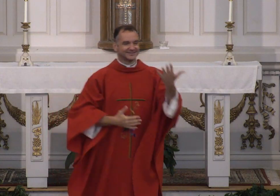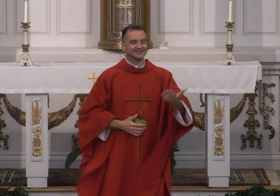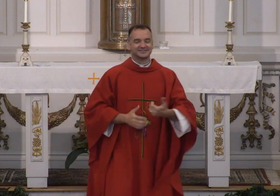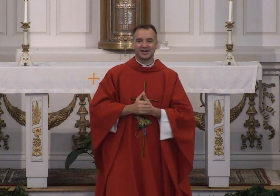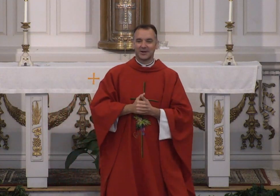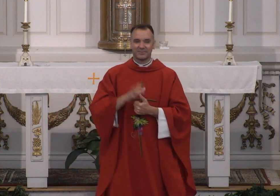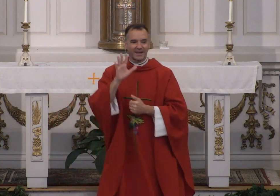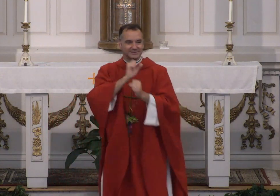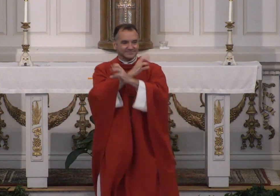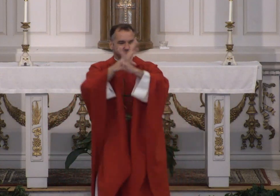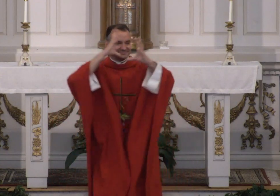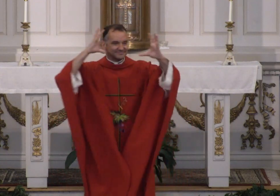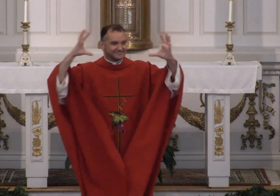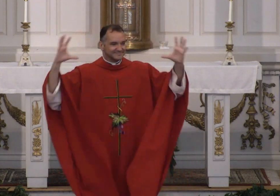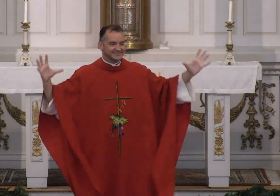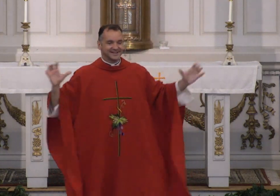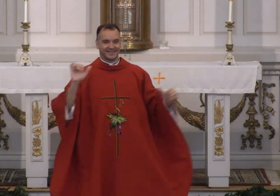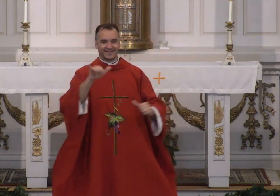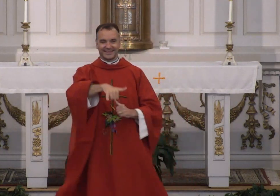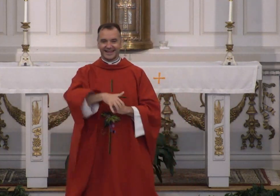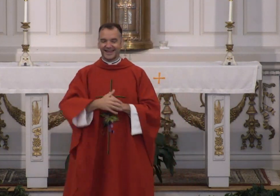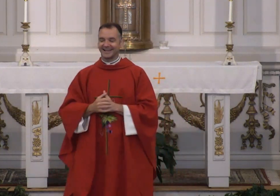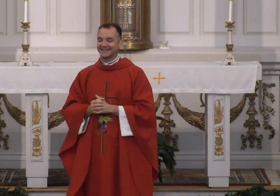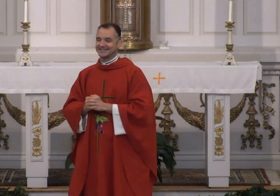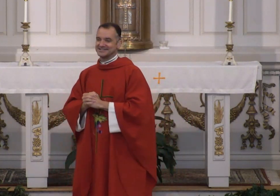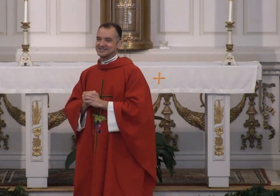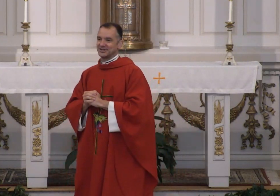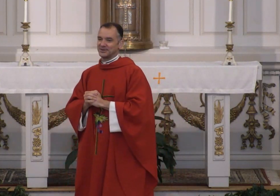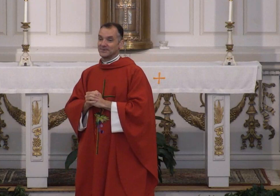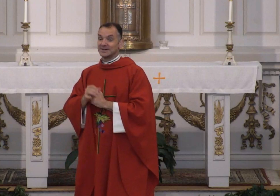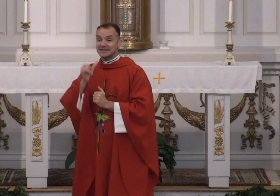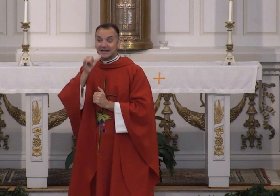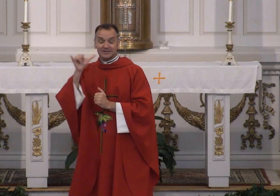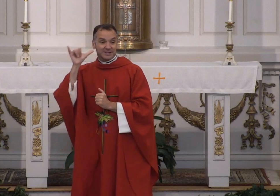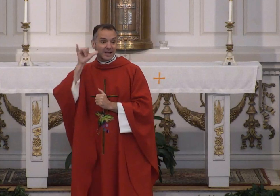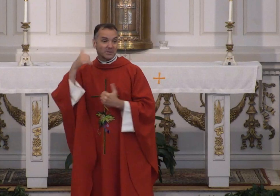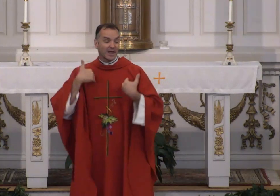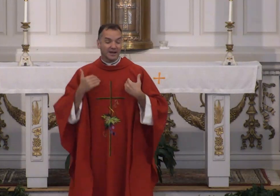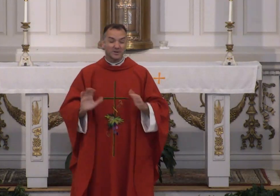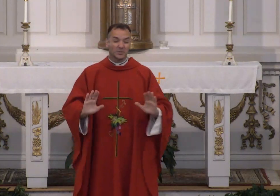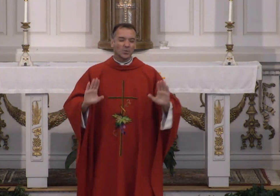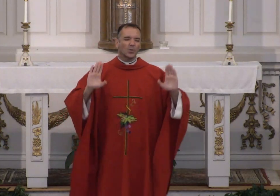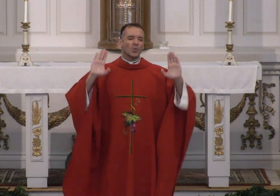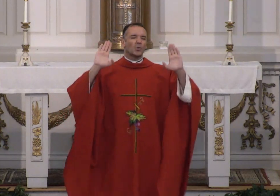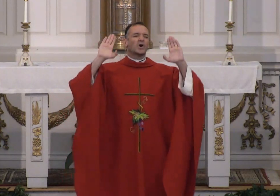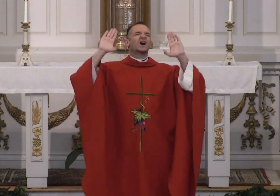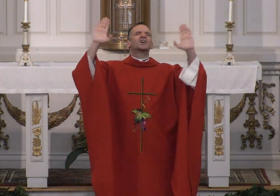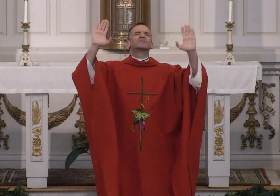And it is meant to symbolize the fire, the flames,